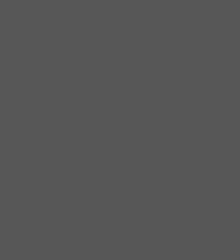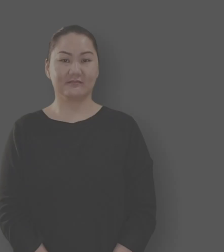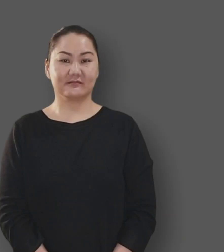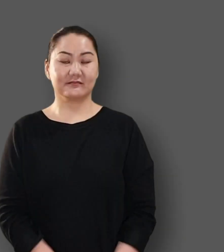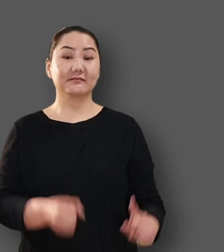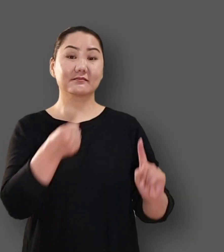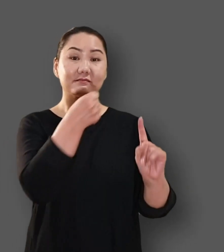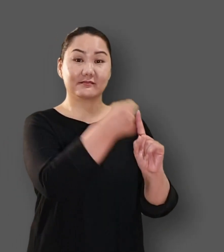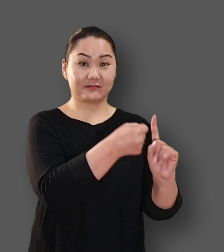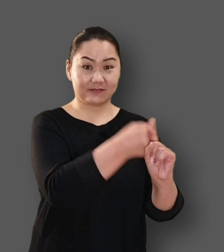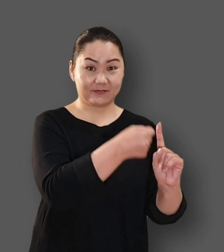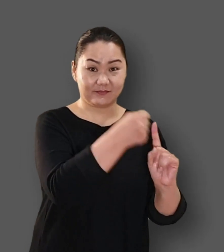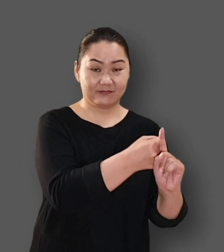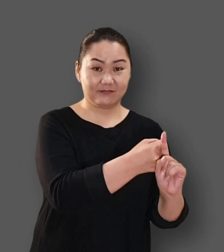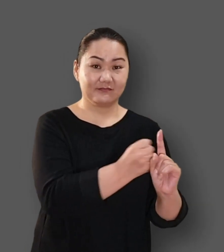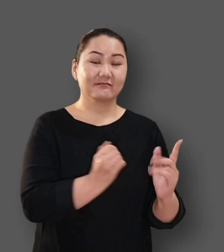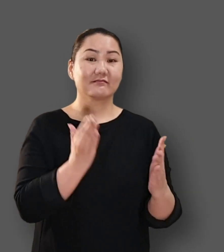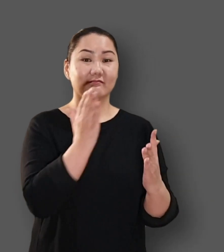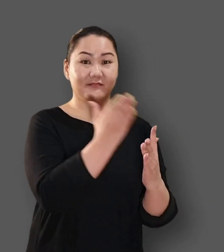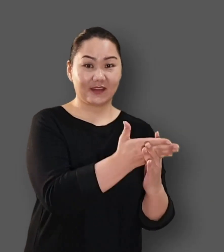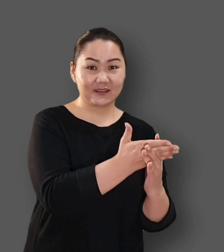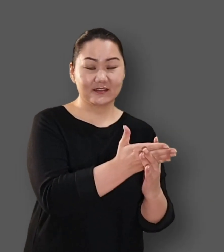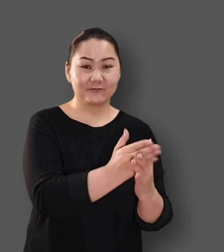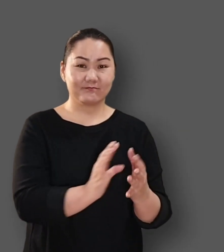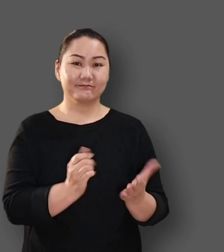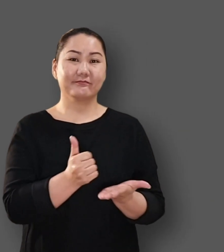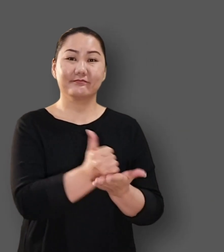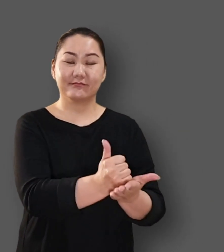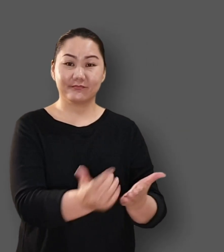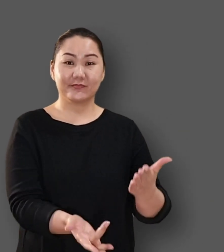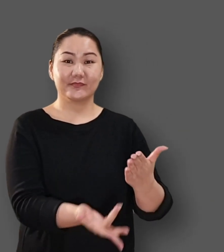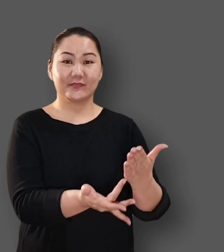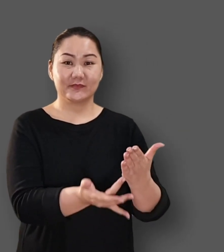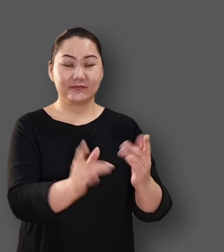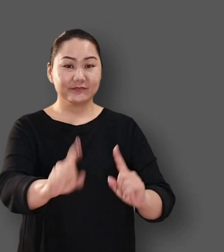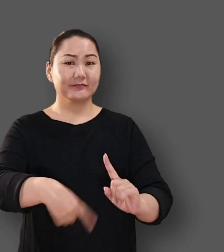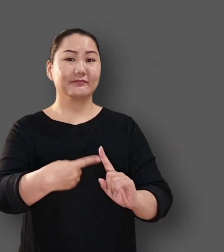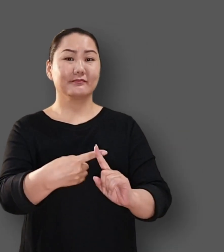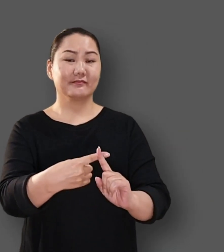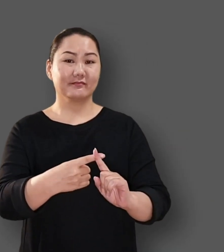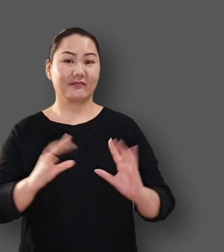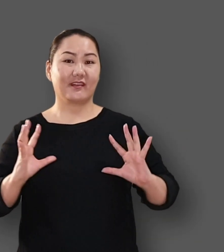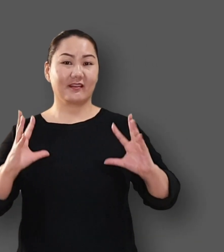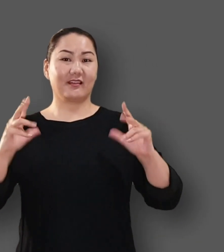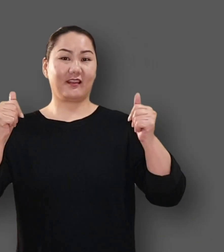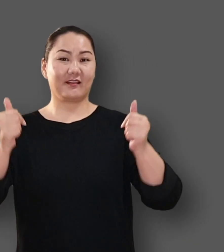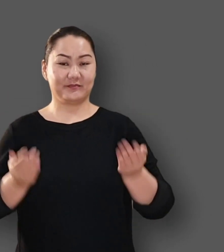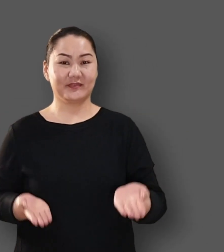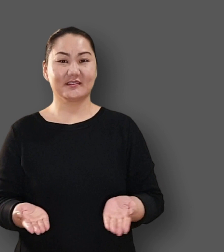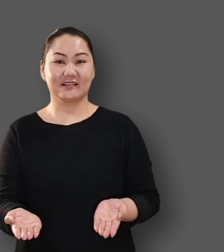Our approach. Advocating for access to assistive devices and rehabilitation